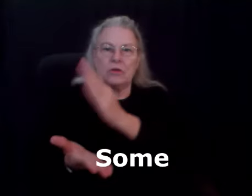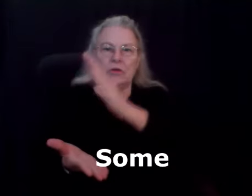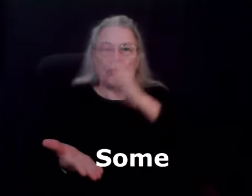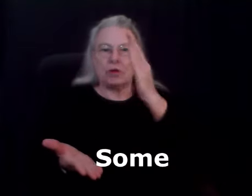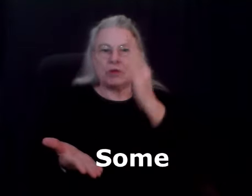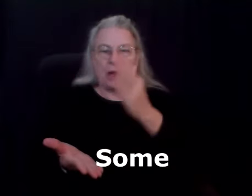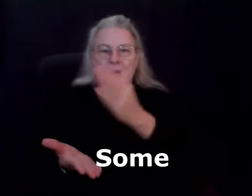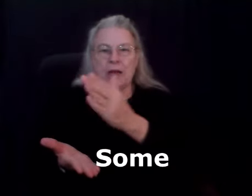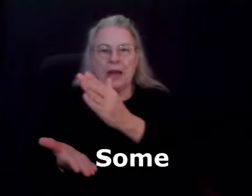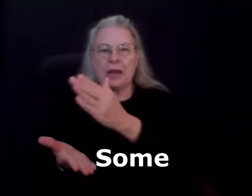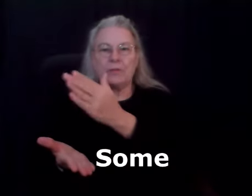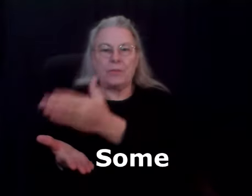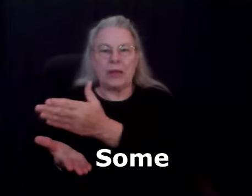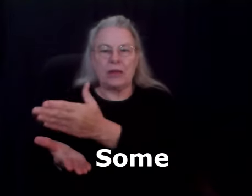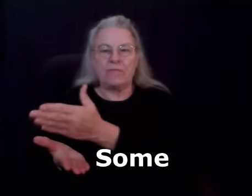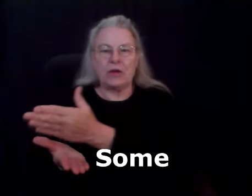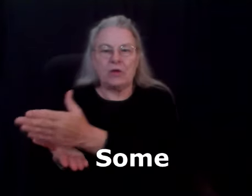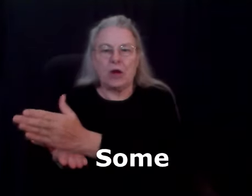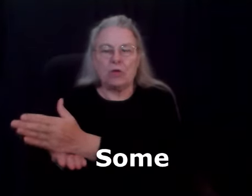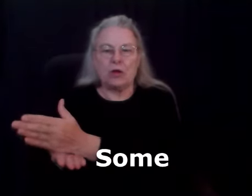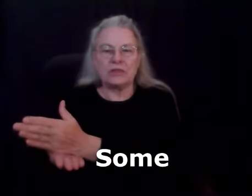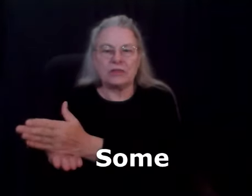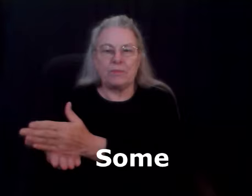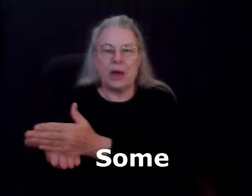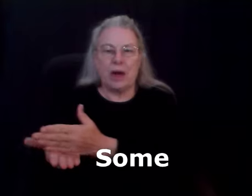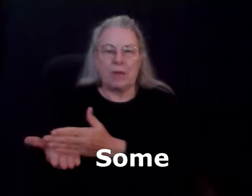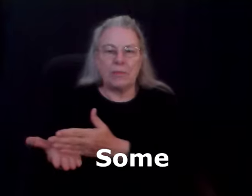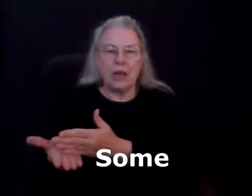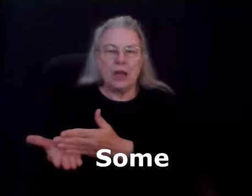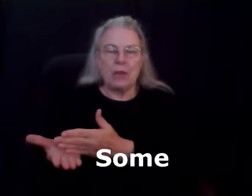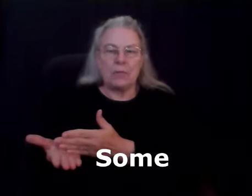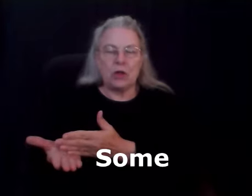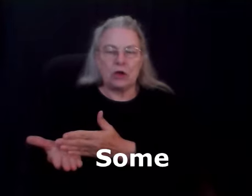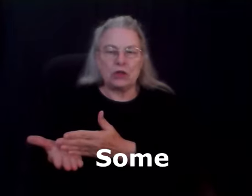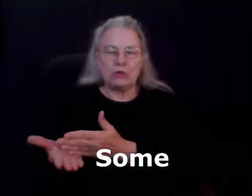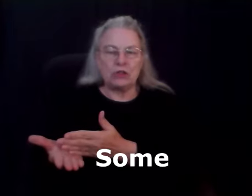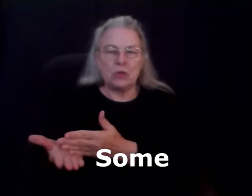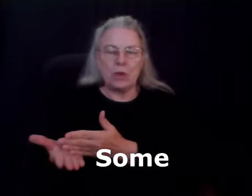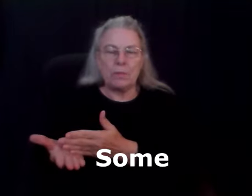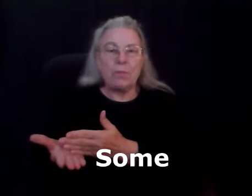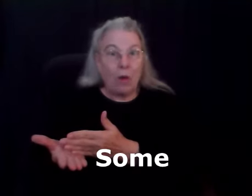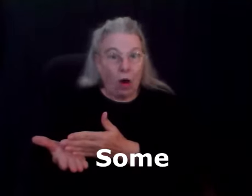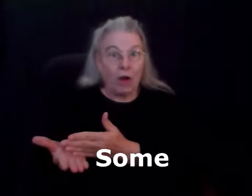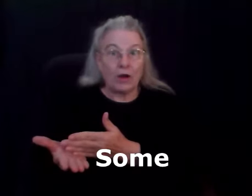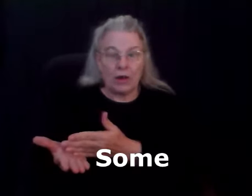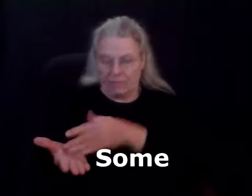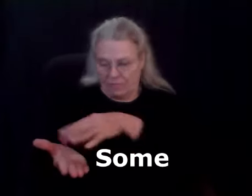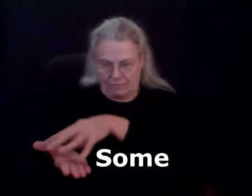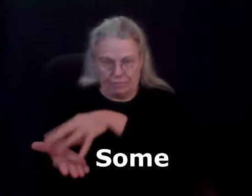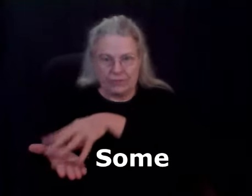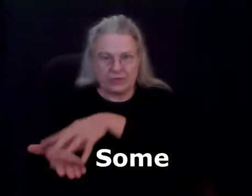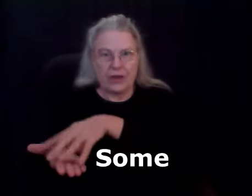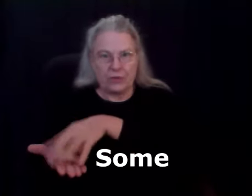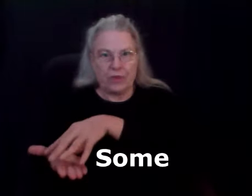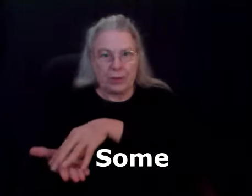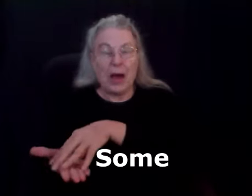Your dominant hand, pinky finger across the palm, because you just want part of, it's like you've got a pie, you